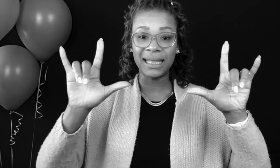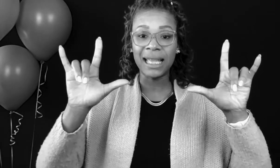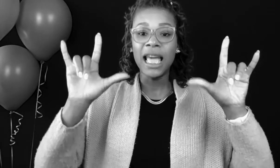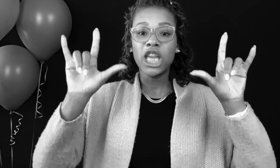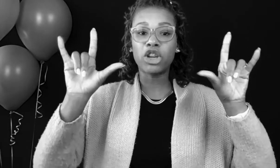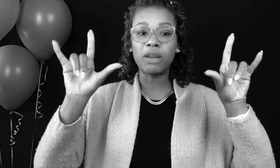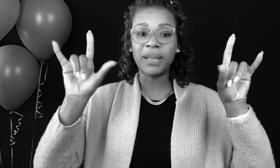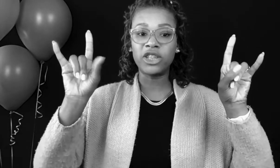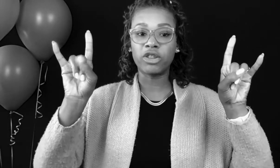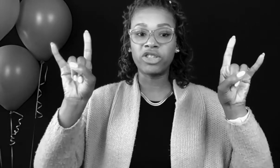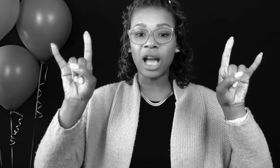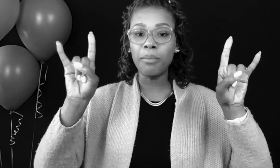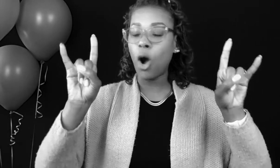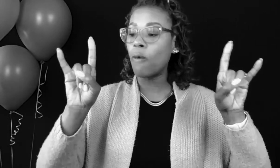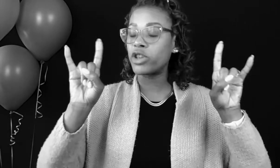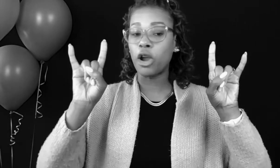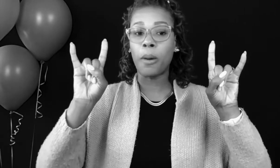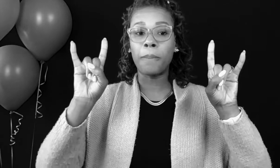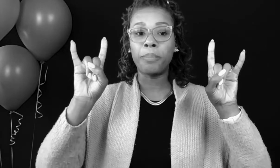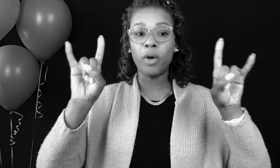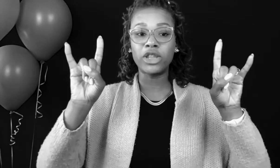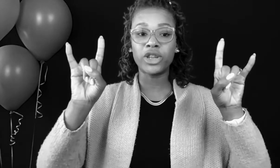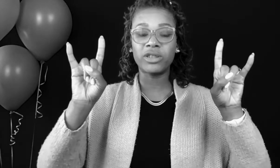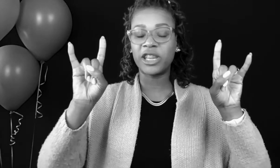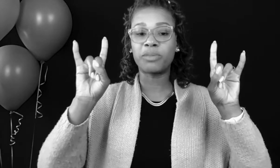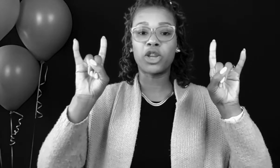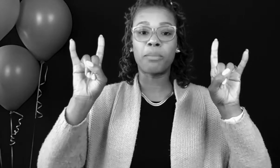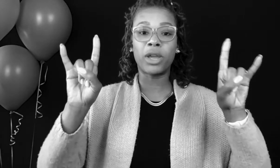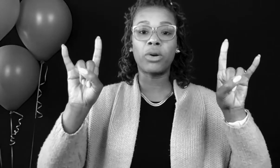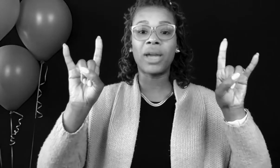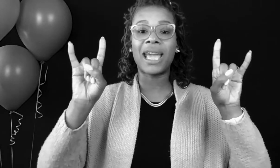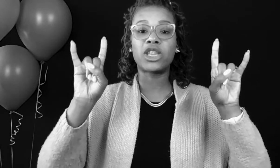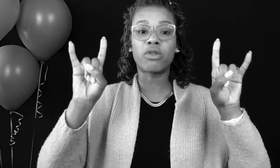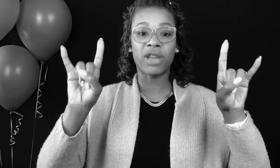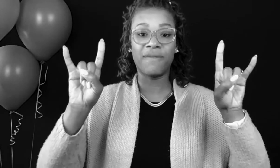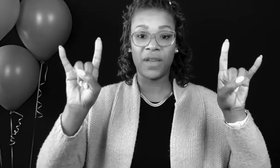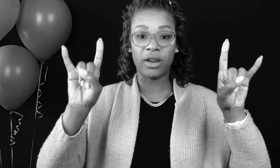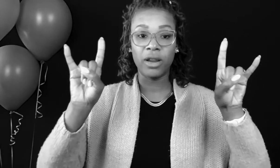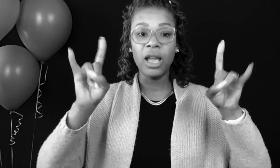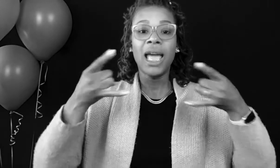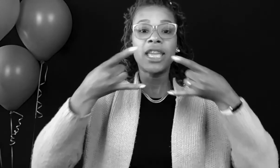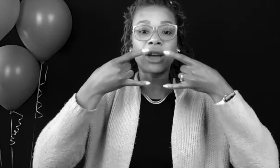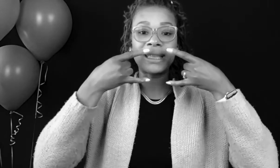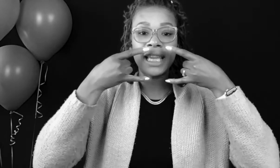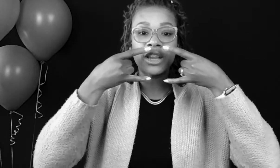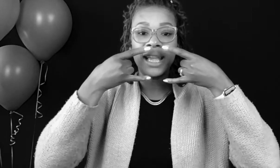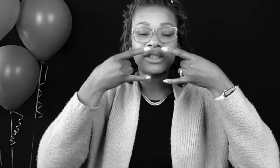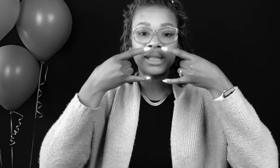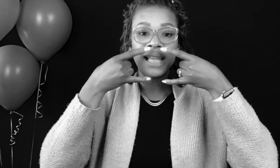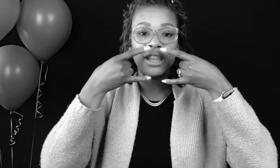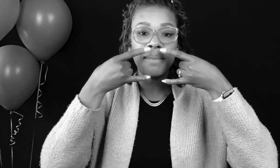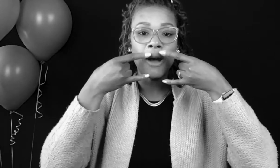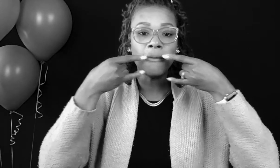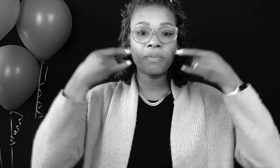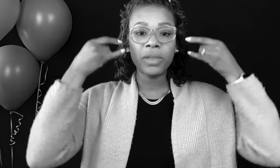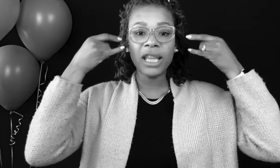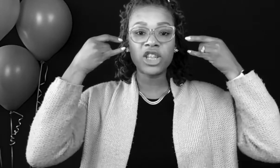and you're going to place your thumb over your your middle and your ring finger. You're going to take your hands on the side of your mouth and just move